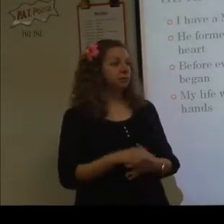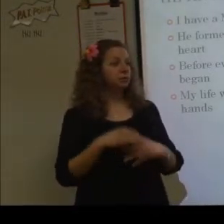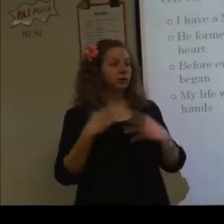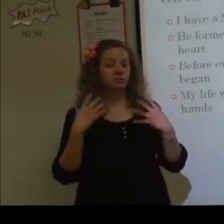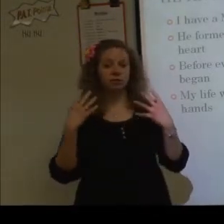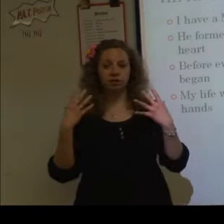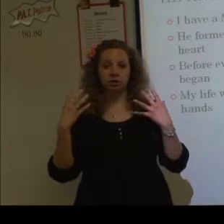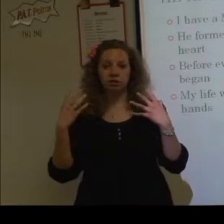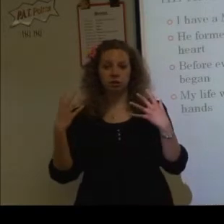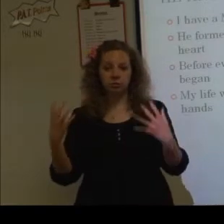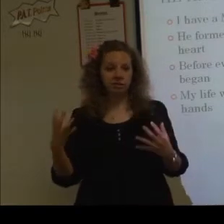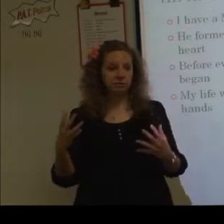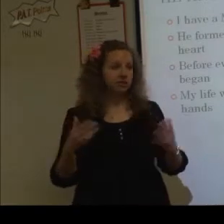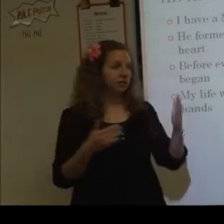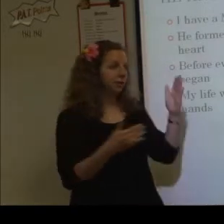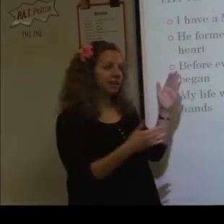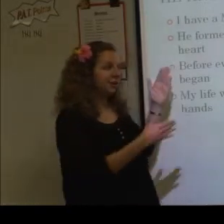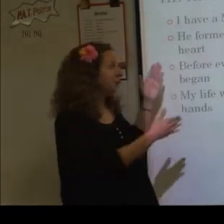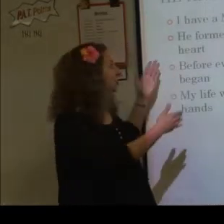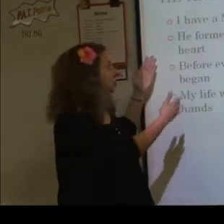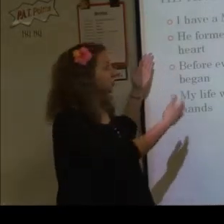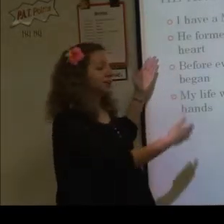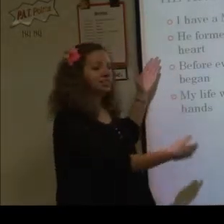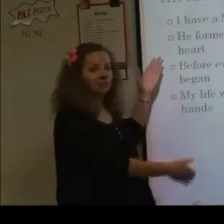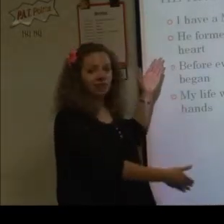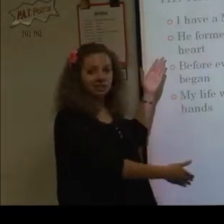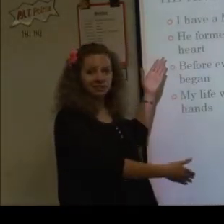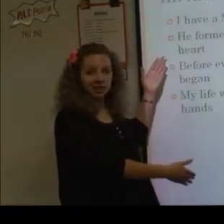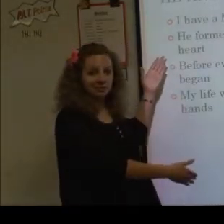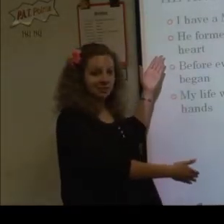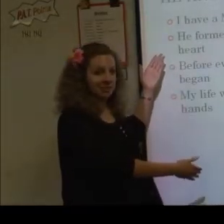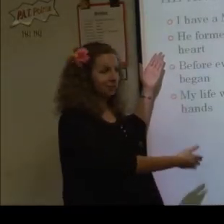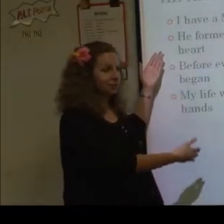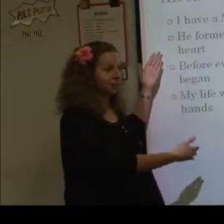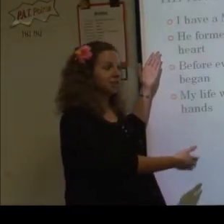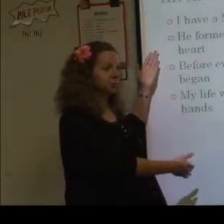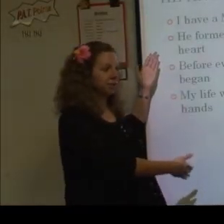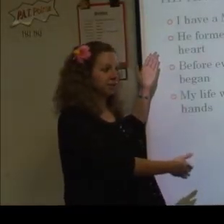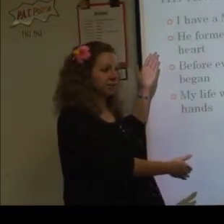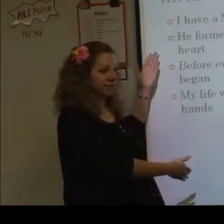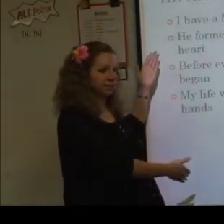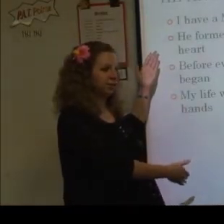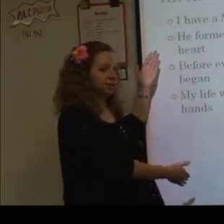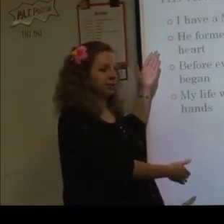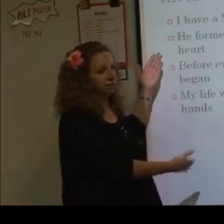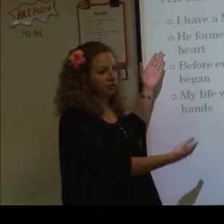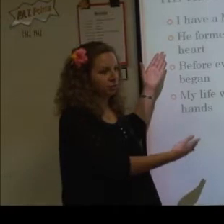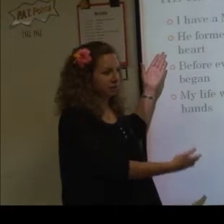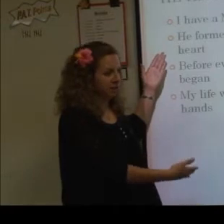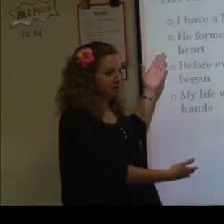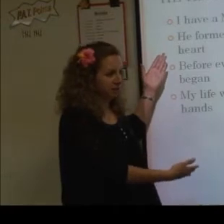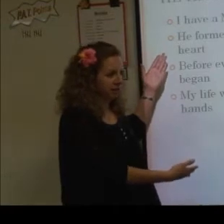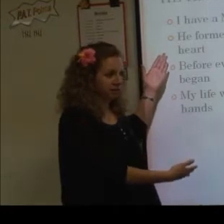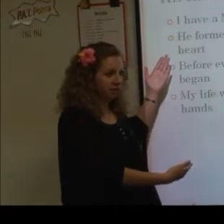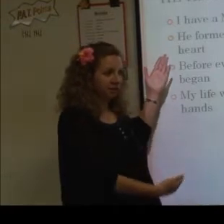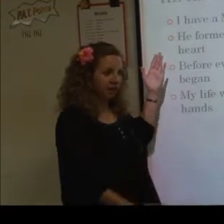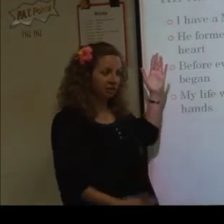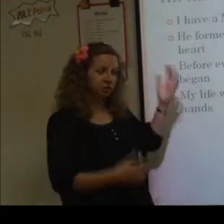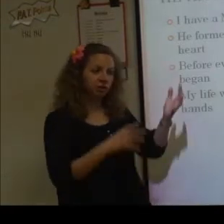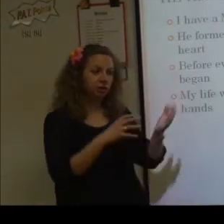sometimes whenever you're interpreting something, like right now, you guys have lots of time to think through just this one sentence. We could spend like 20 minutes on it. Okay, so you could go